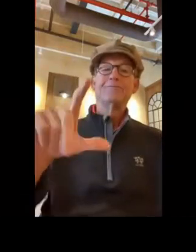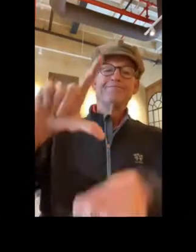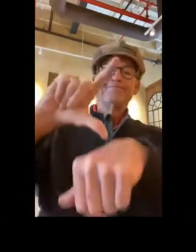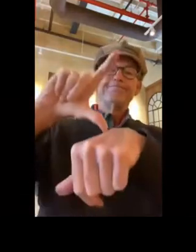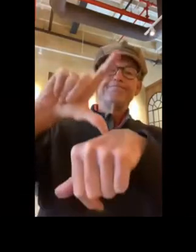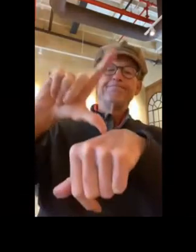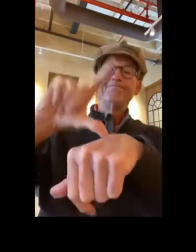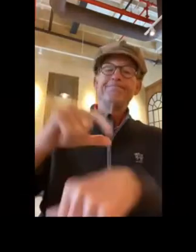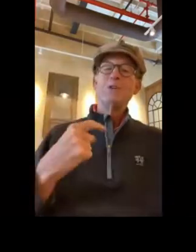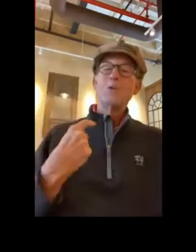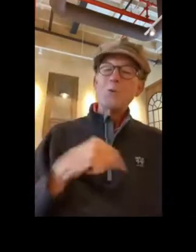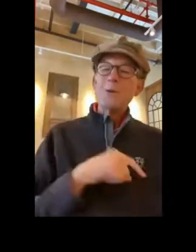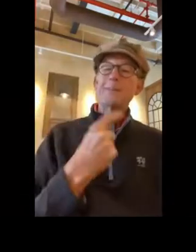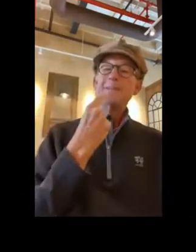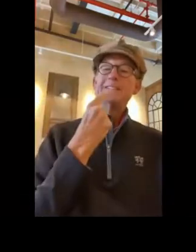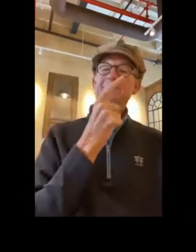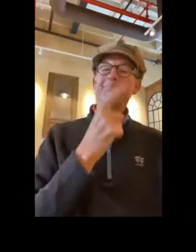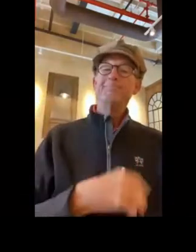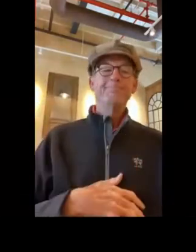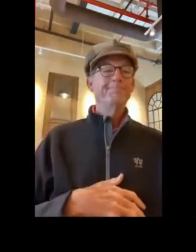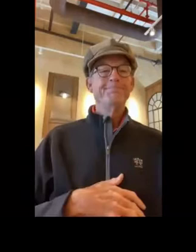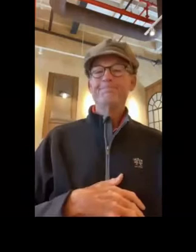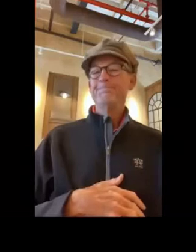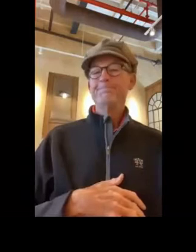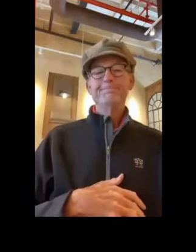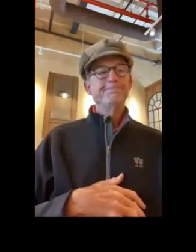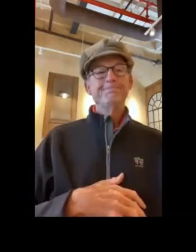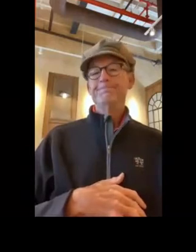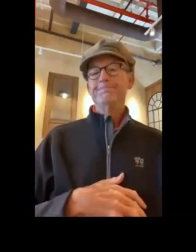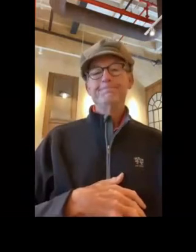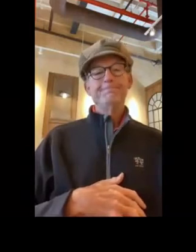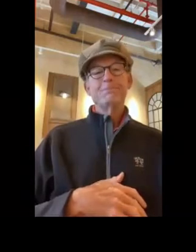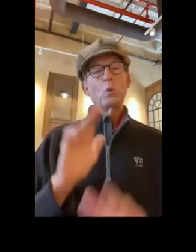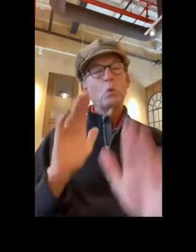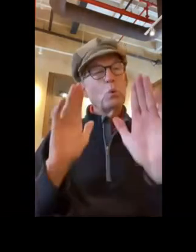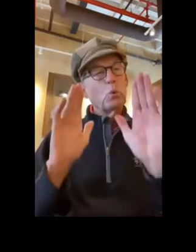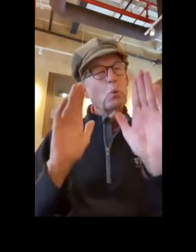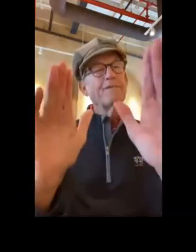Dan Lynch, this is his name sign. We miss him.